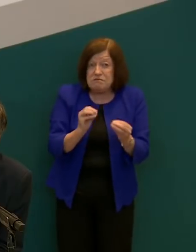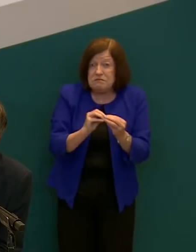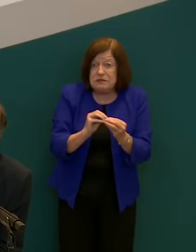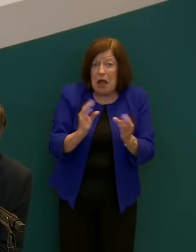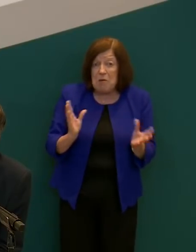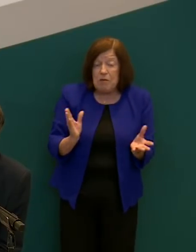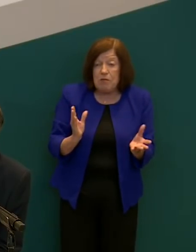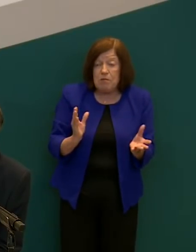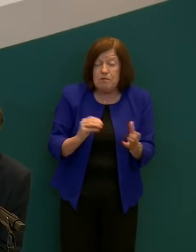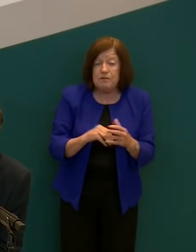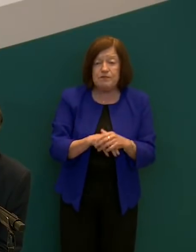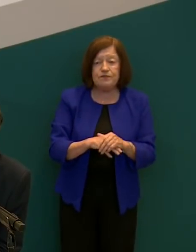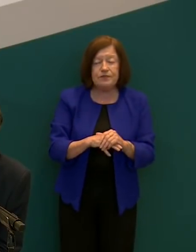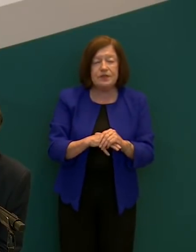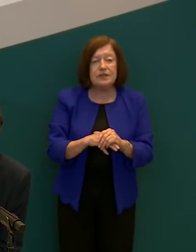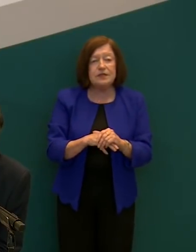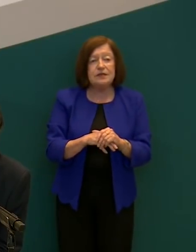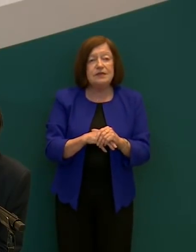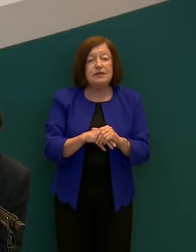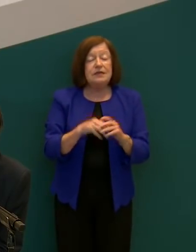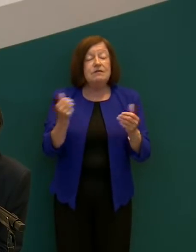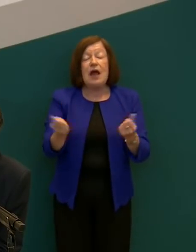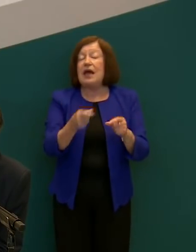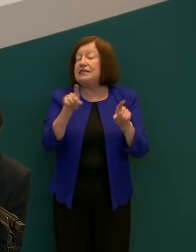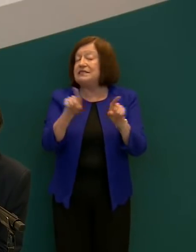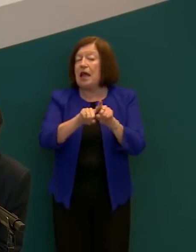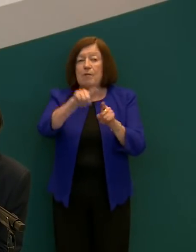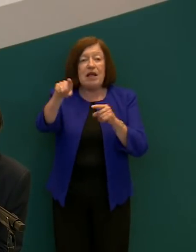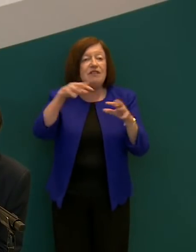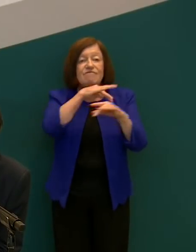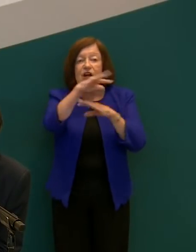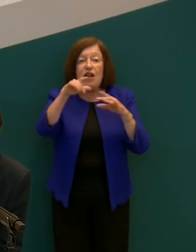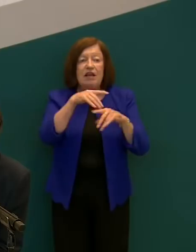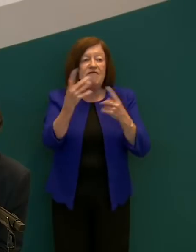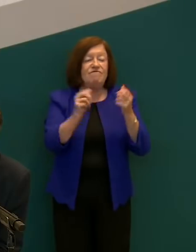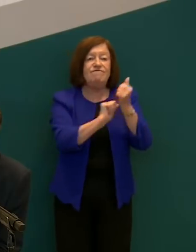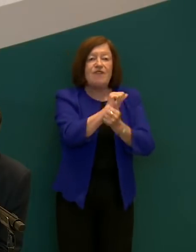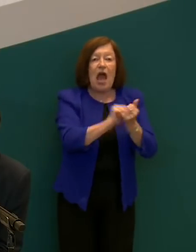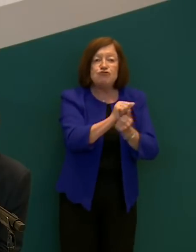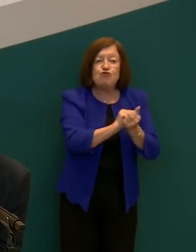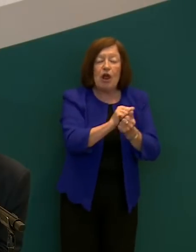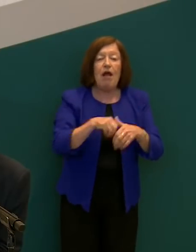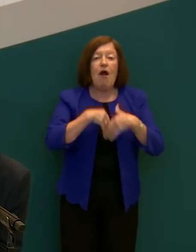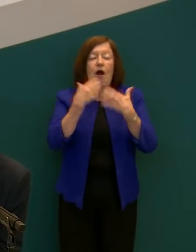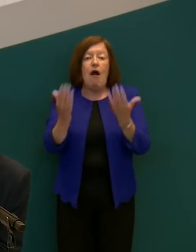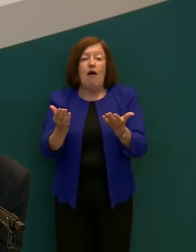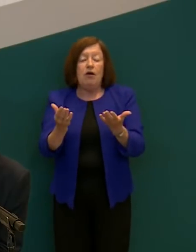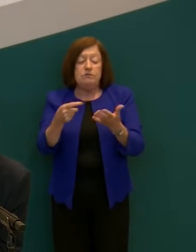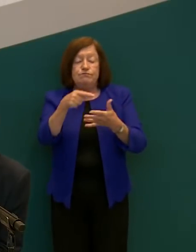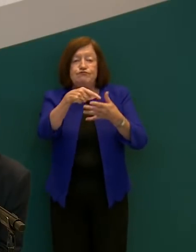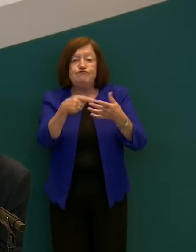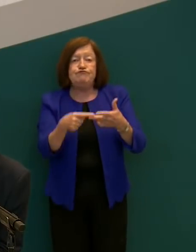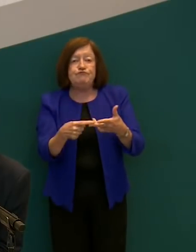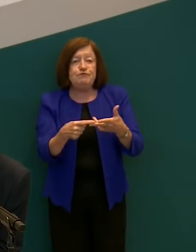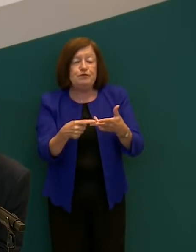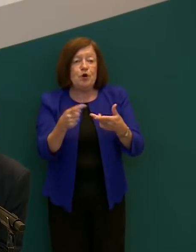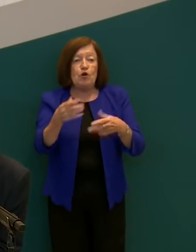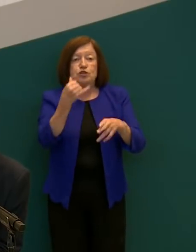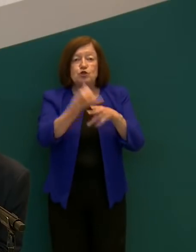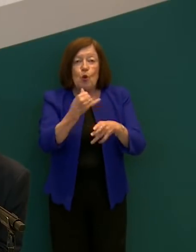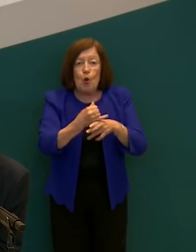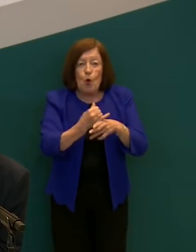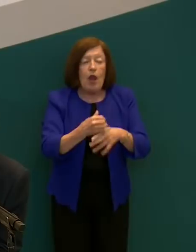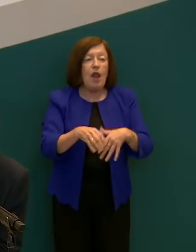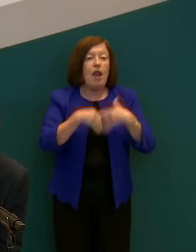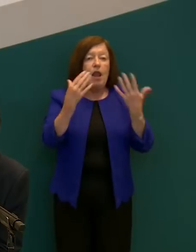saying? So with any environment, whether it's a factory or a school